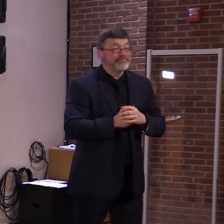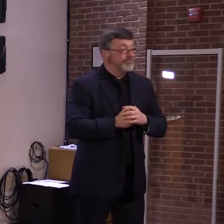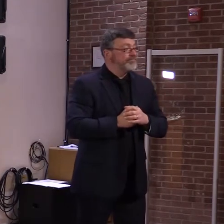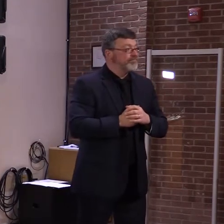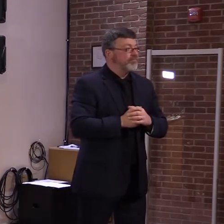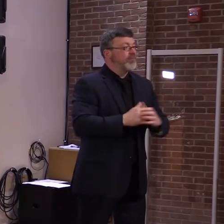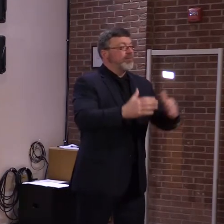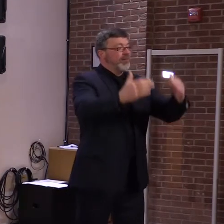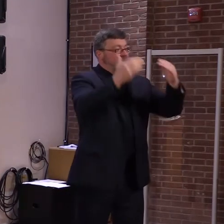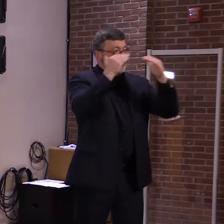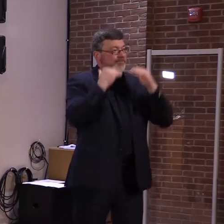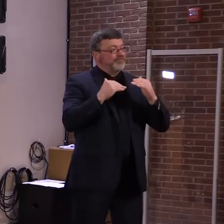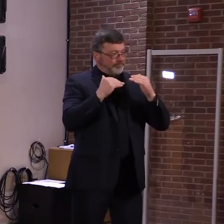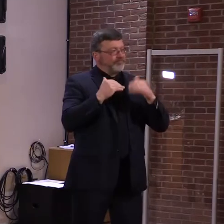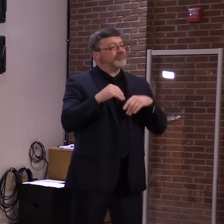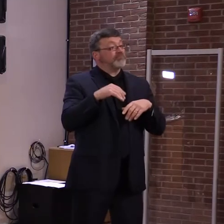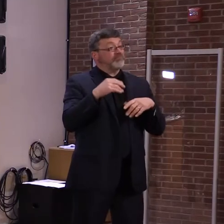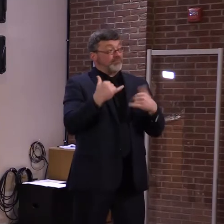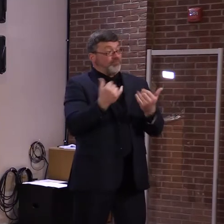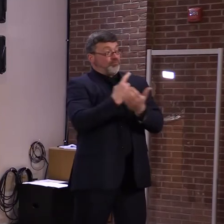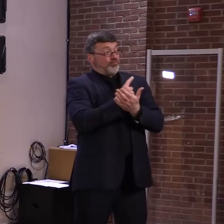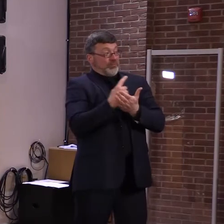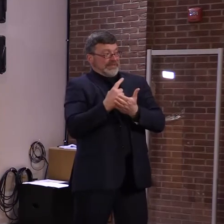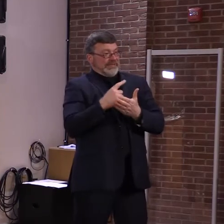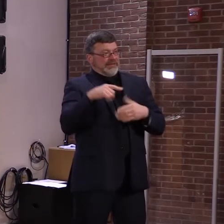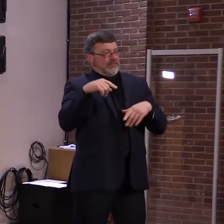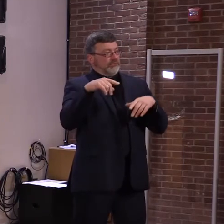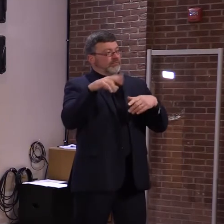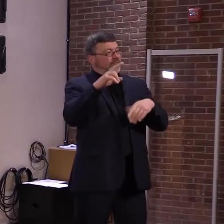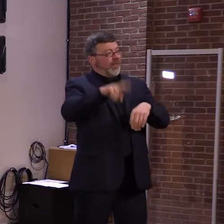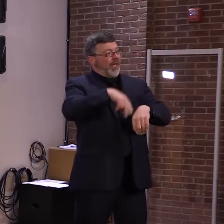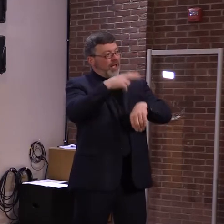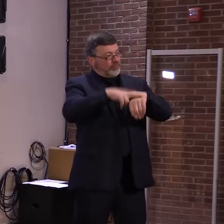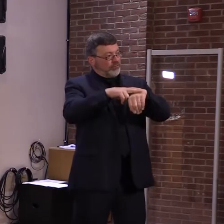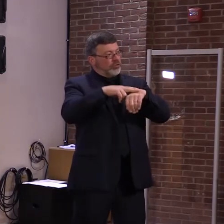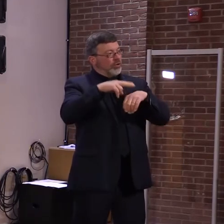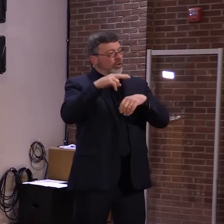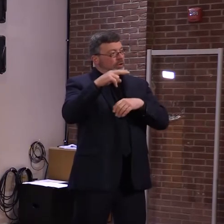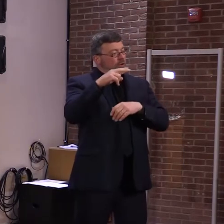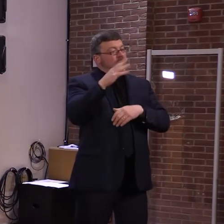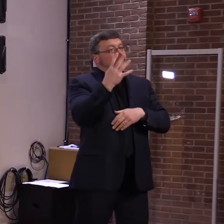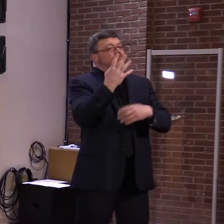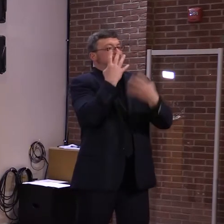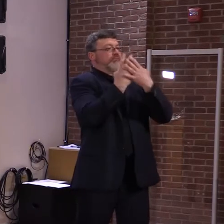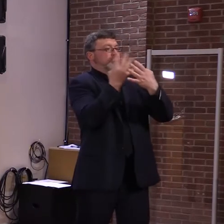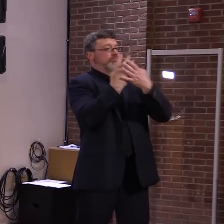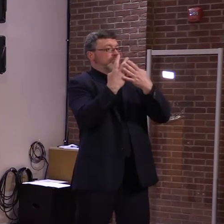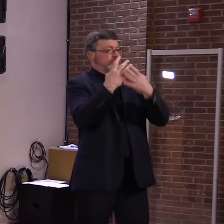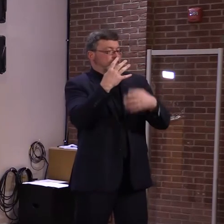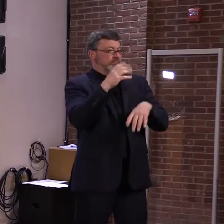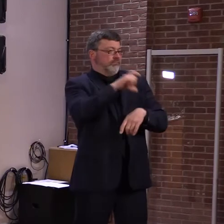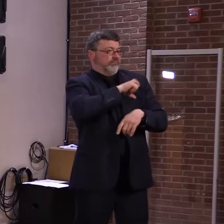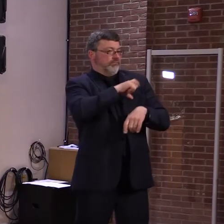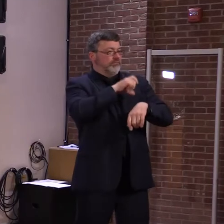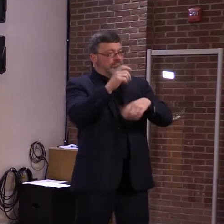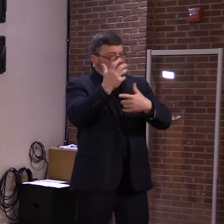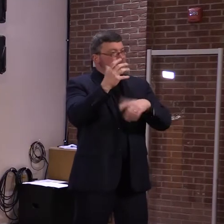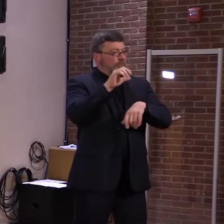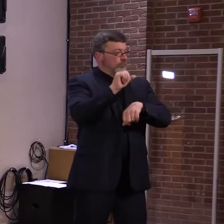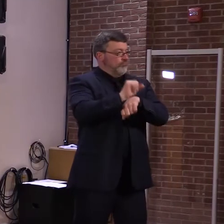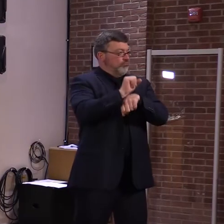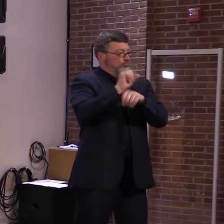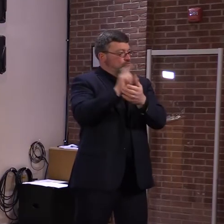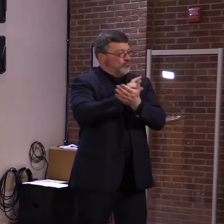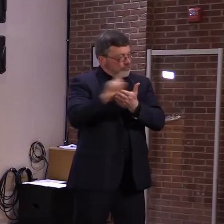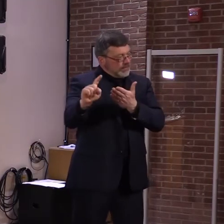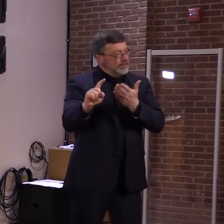Week. This week celebrates correctional officers for their dedication and commitment to their profession. Vermont's correctional officers